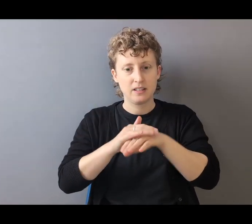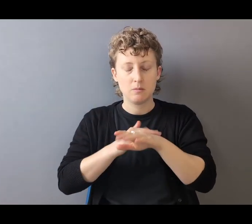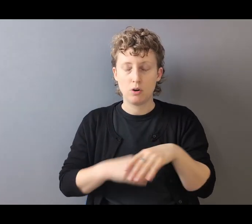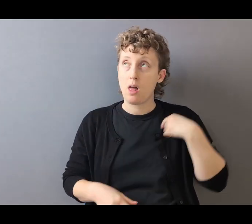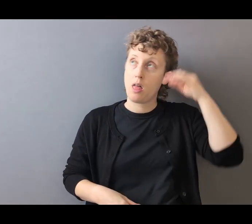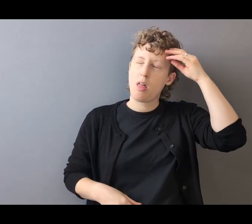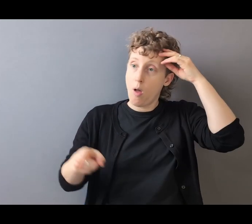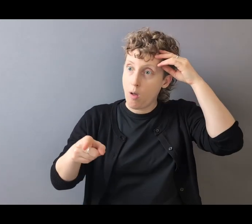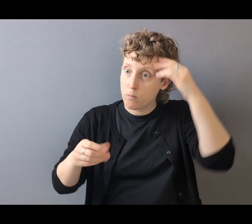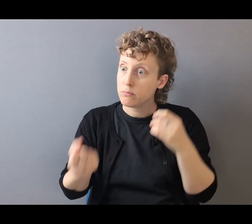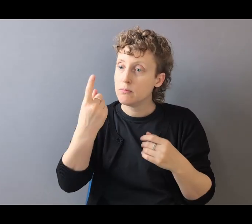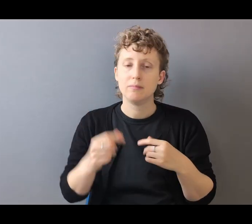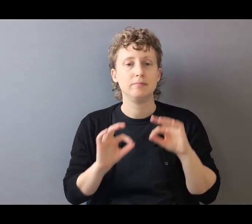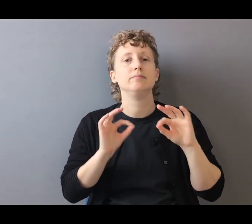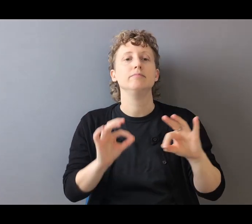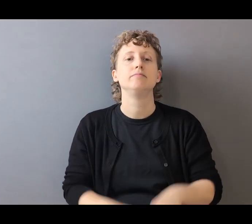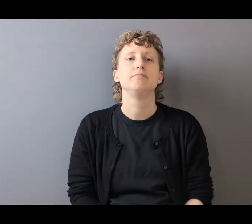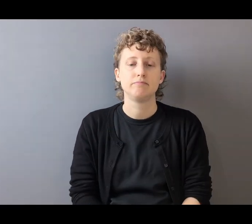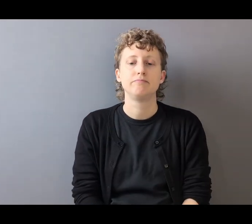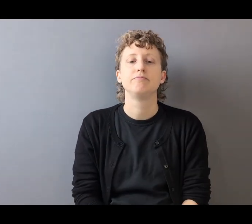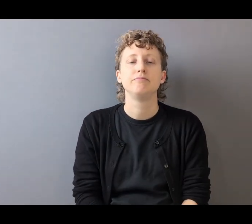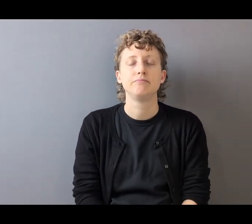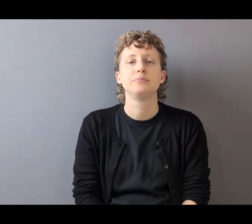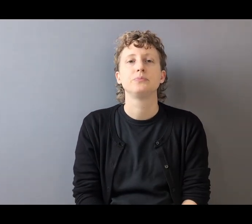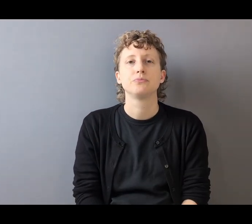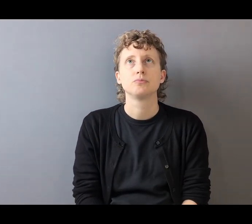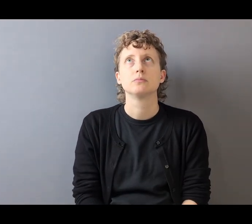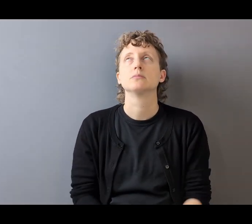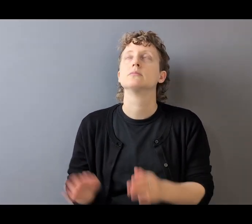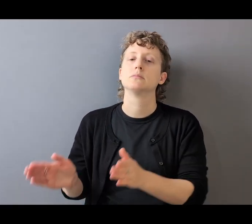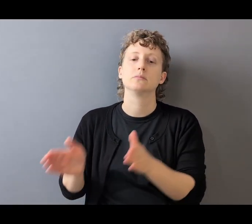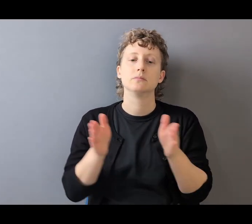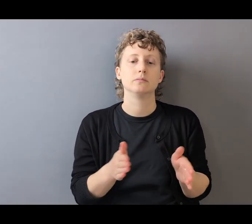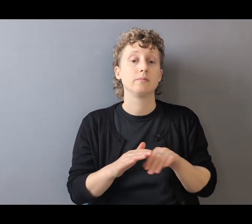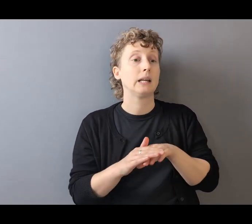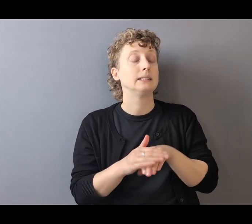it's being also checked on, or also, for instance,